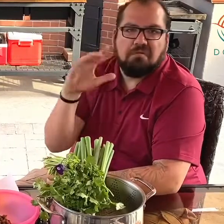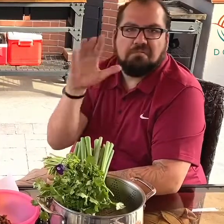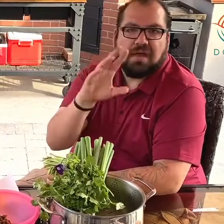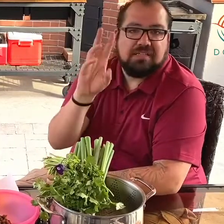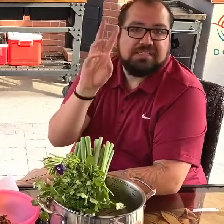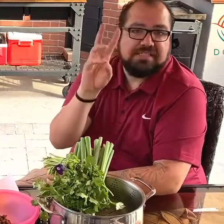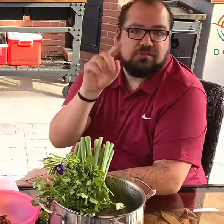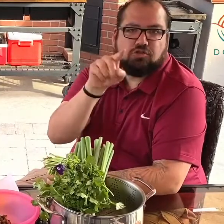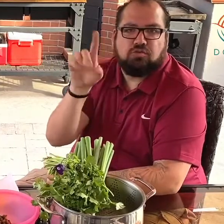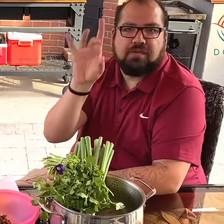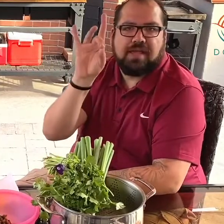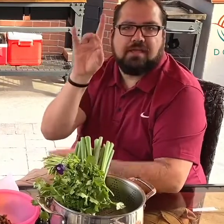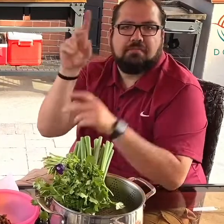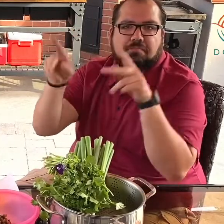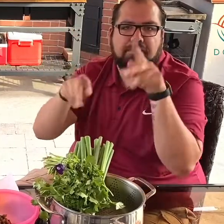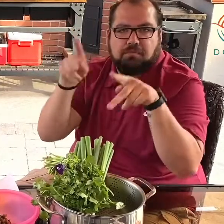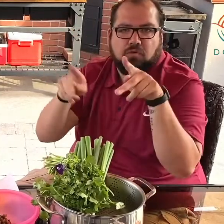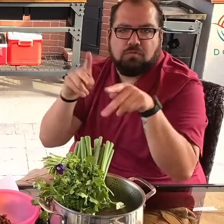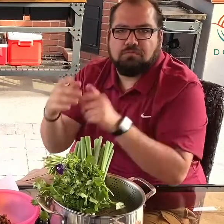Say 6 to 8 people.